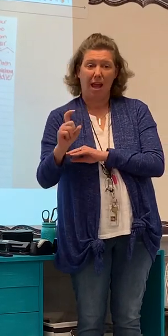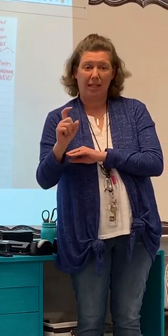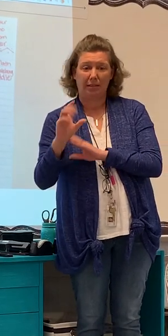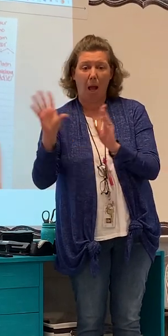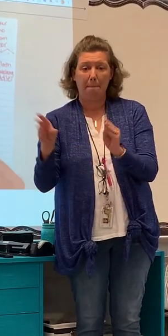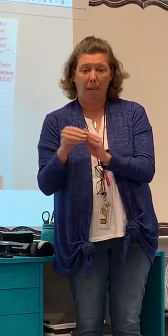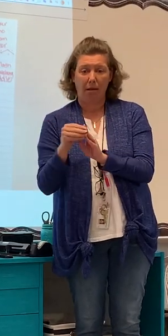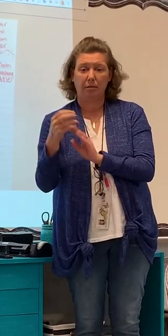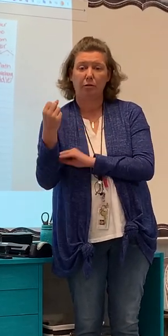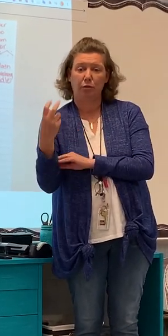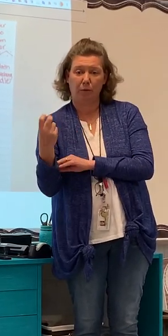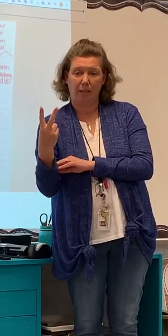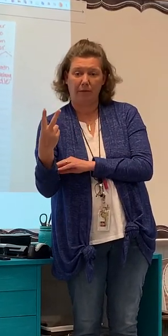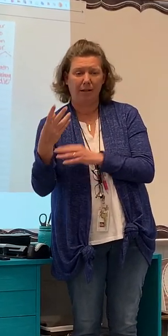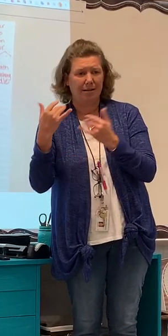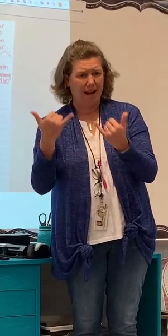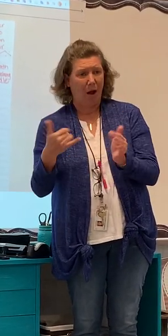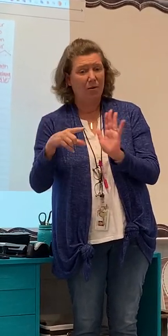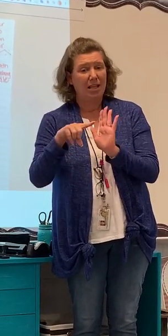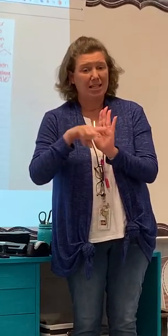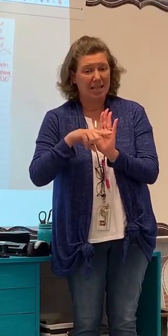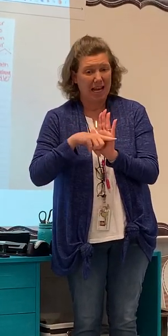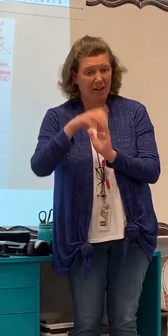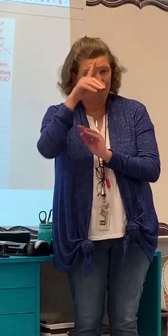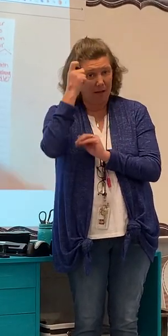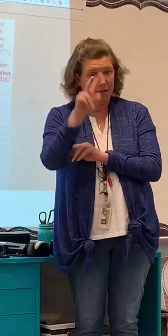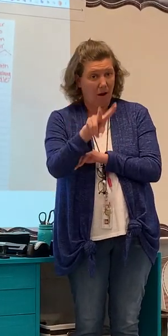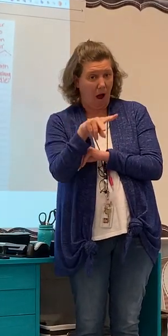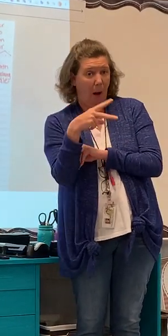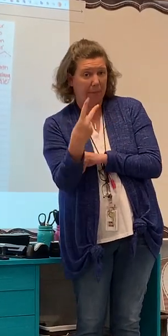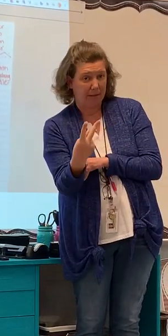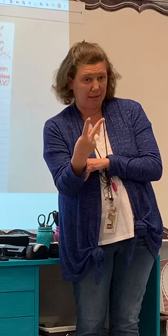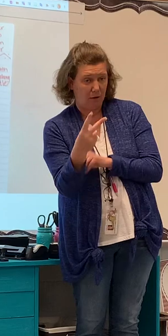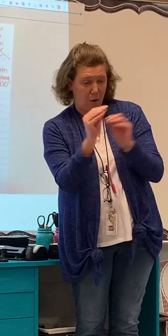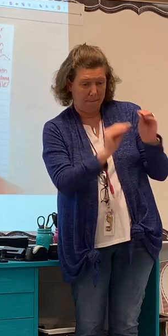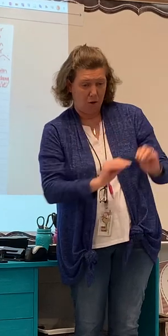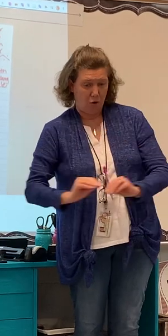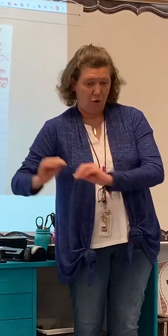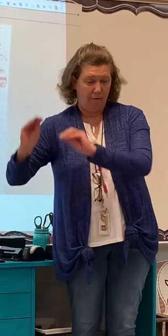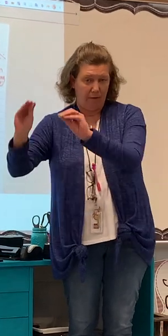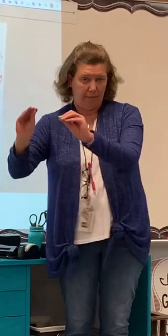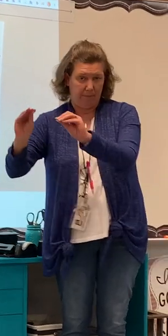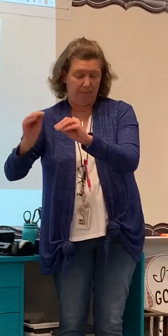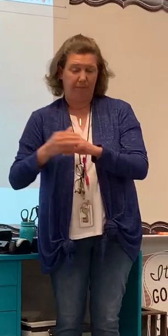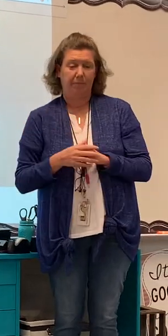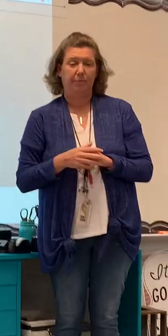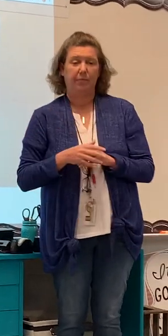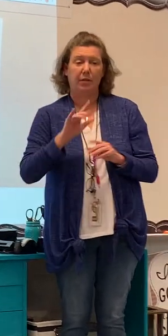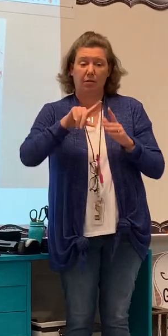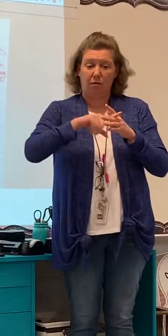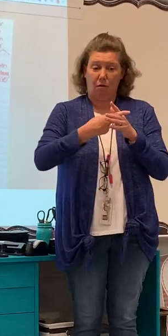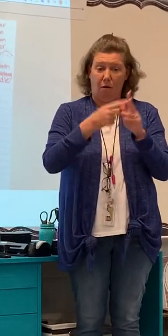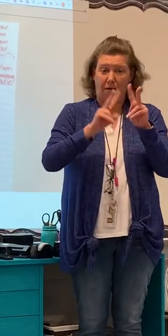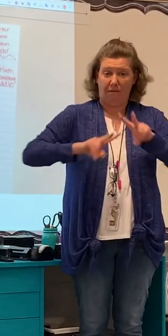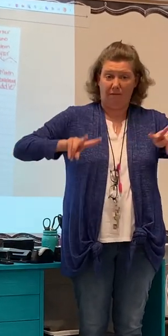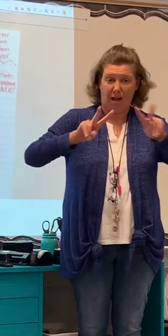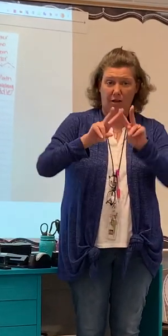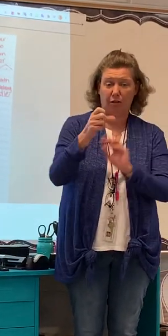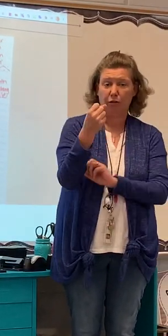It now is negative because you inverse operated and moved it to the right side. So your initial value would be 12, and your growth, or